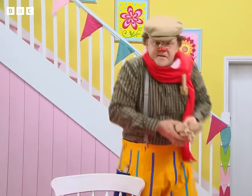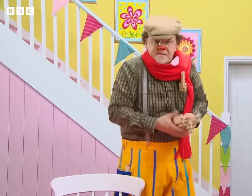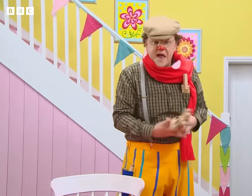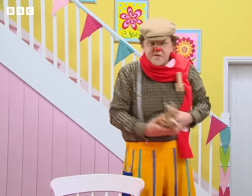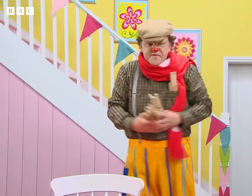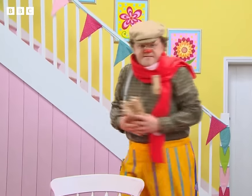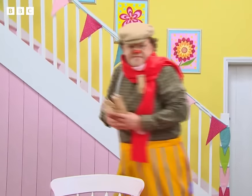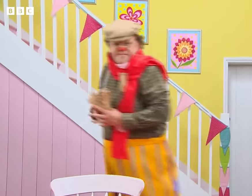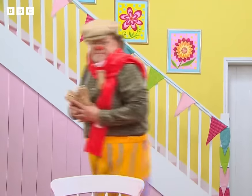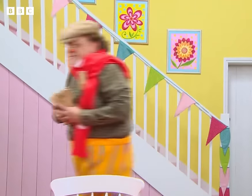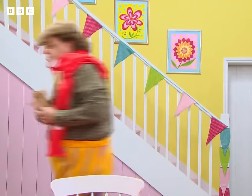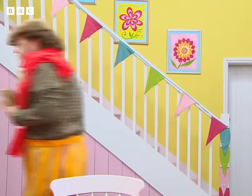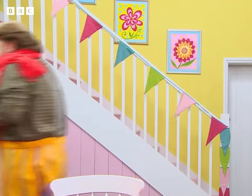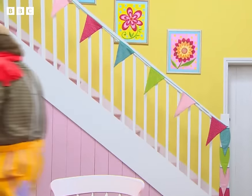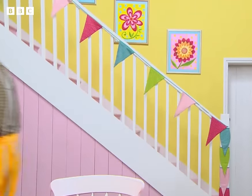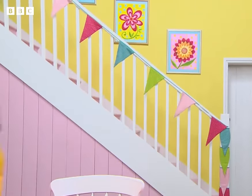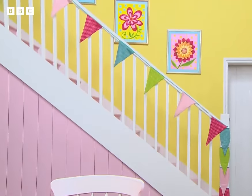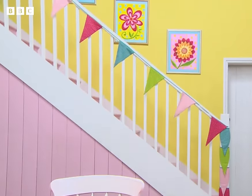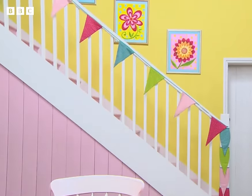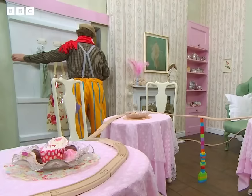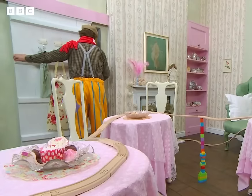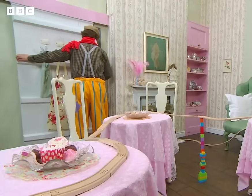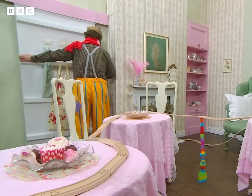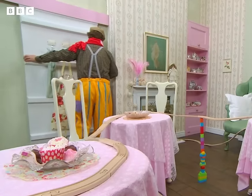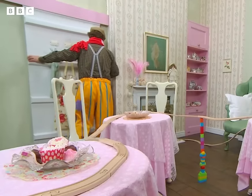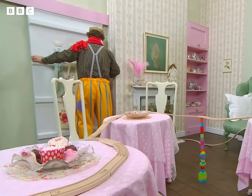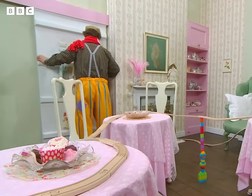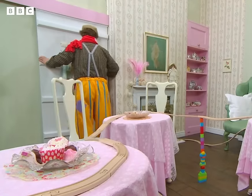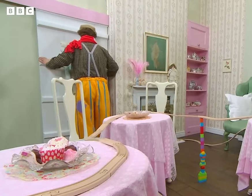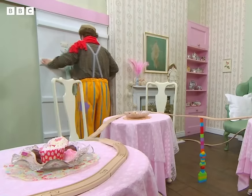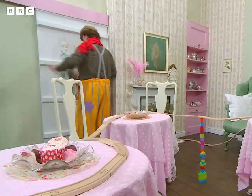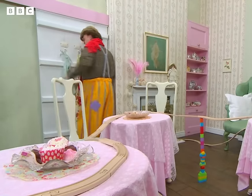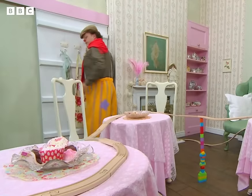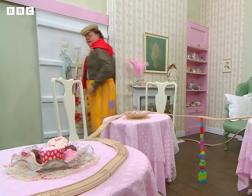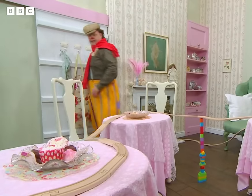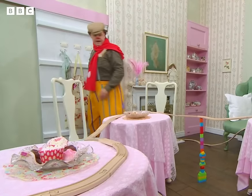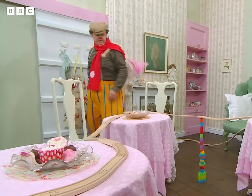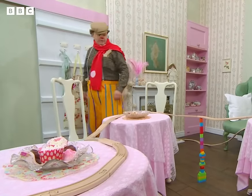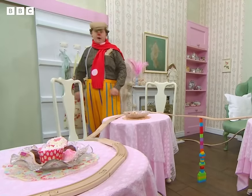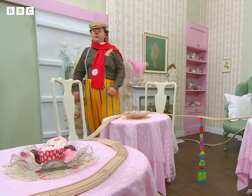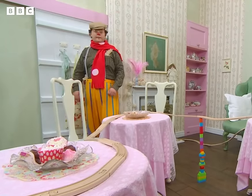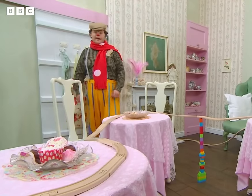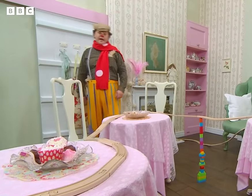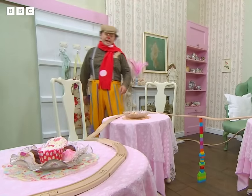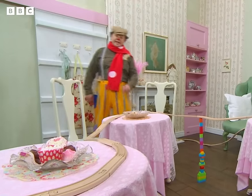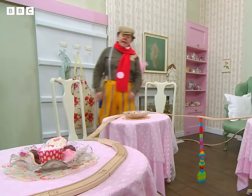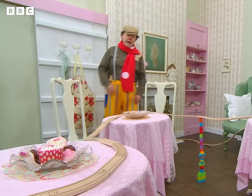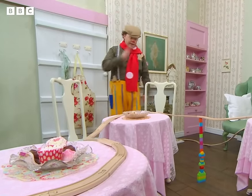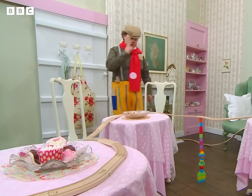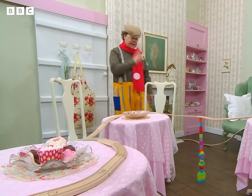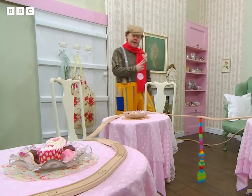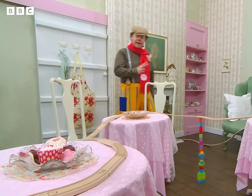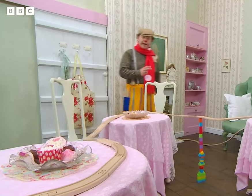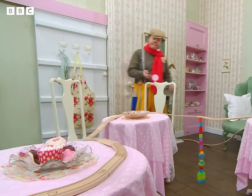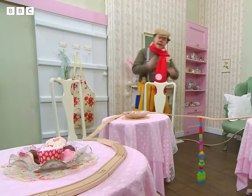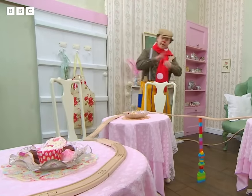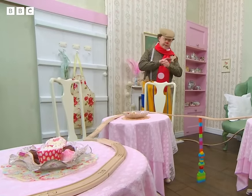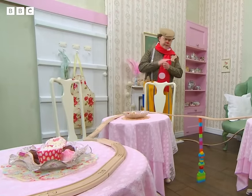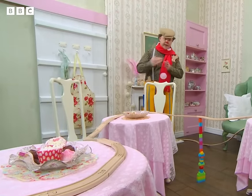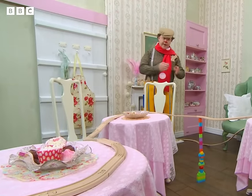Grandad Tumble... Oh, I don't know. Oh, I have to go and clear up... Oh, look! More